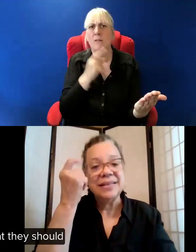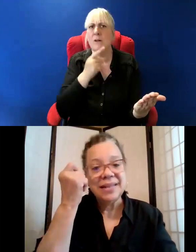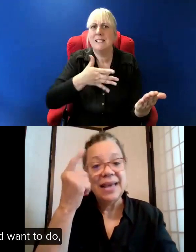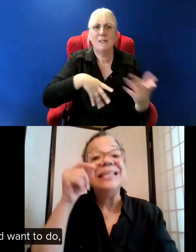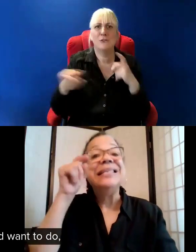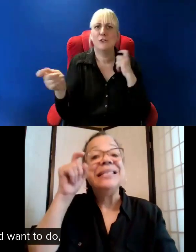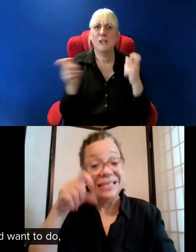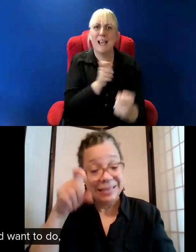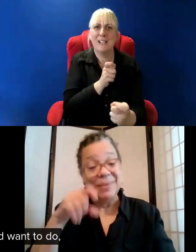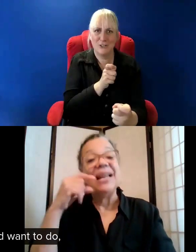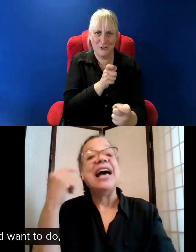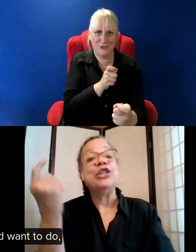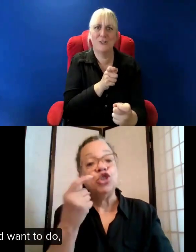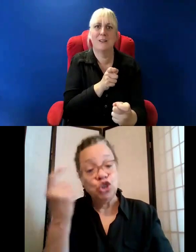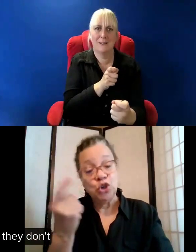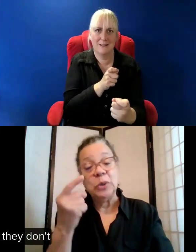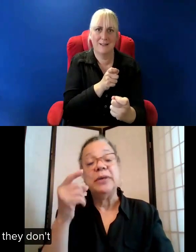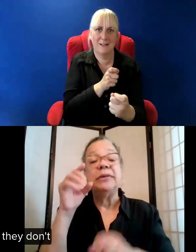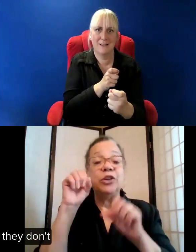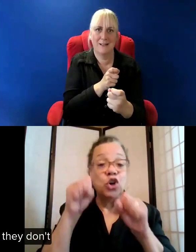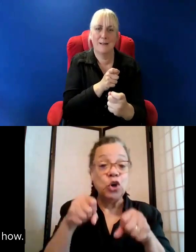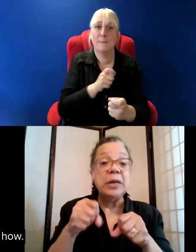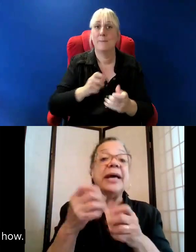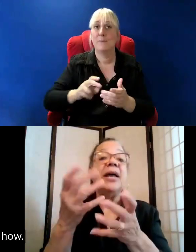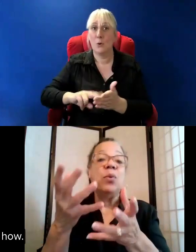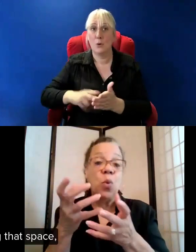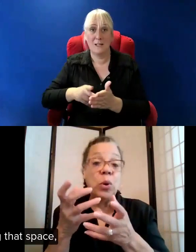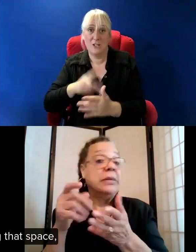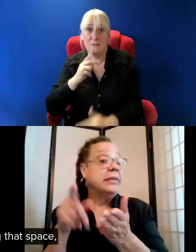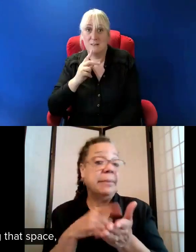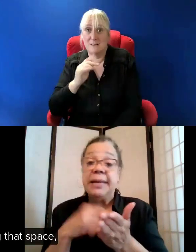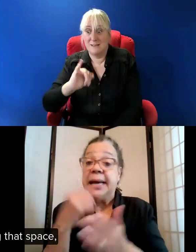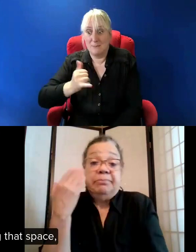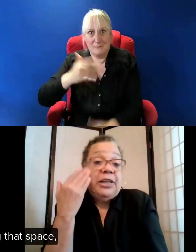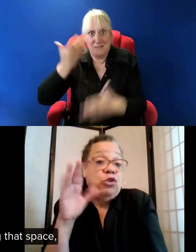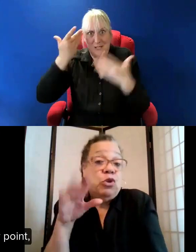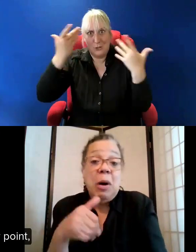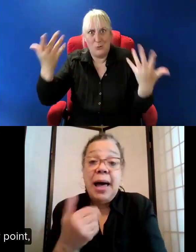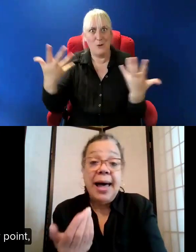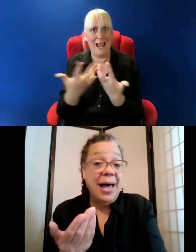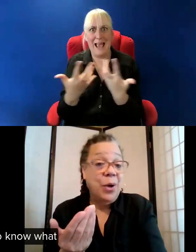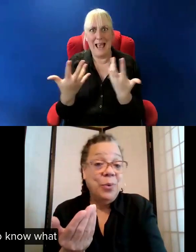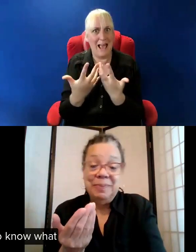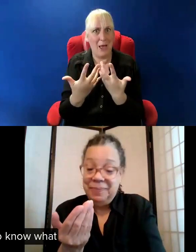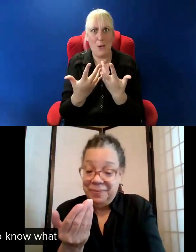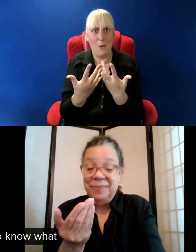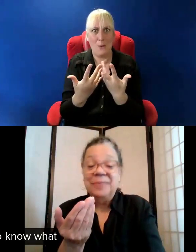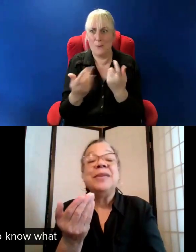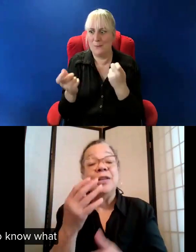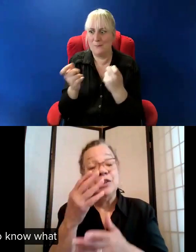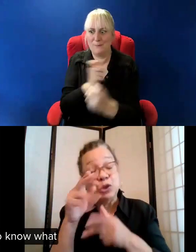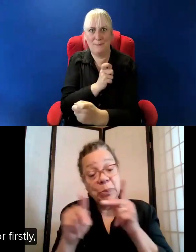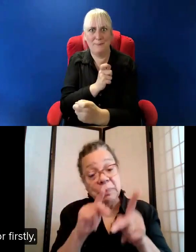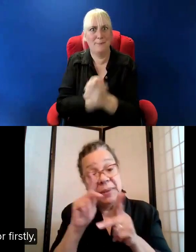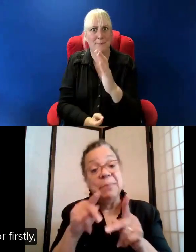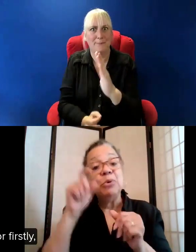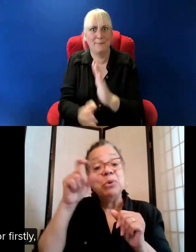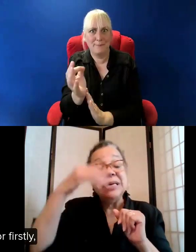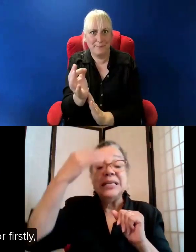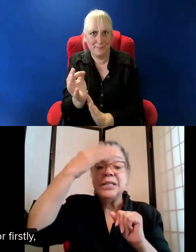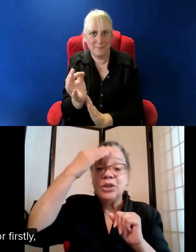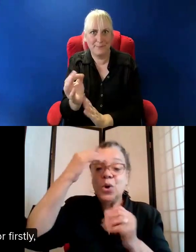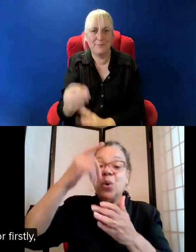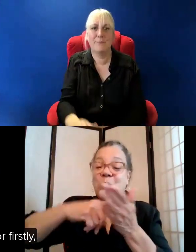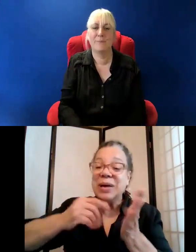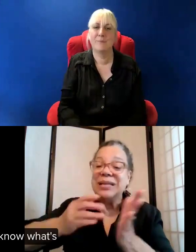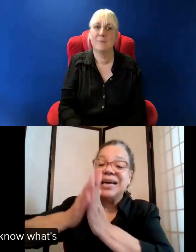that they should and could and want to do, sometimes they don't know how. And creating that space, to your point, for people to know what to ask